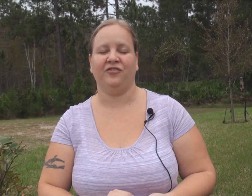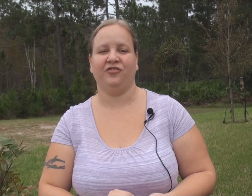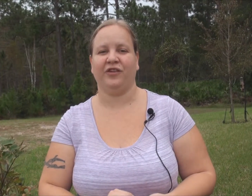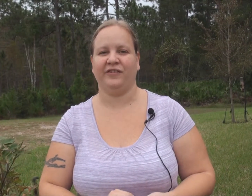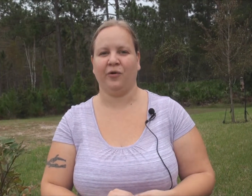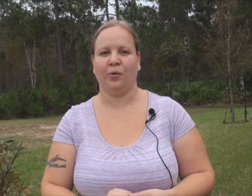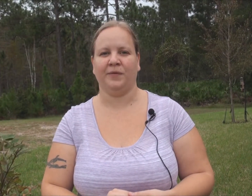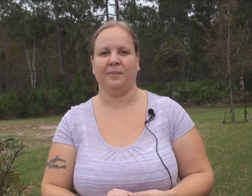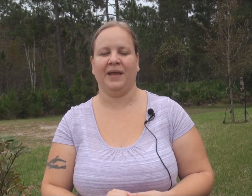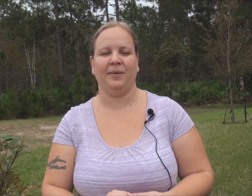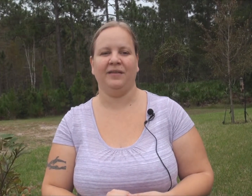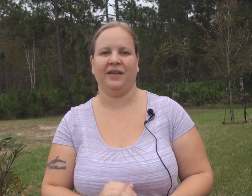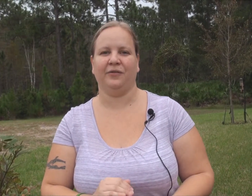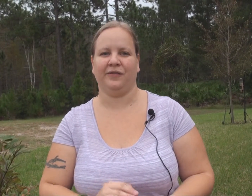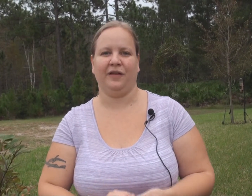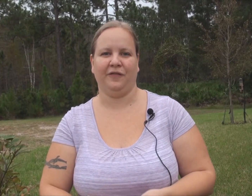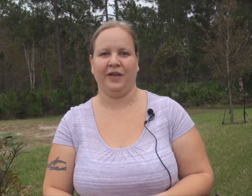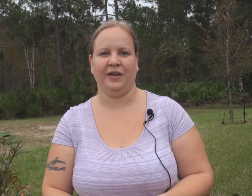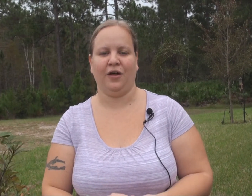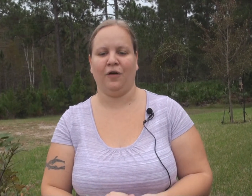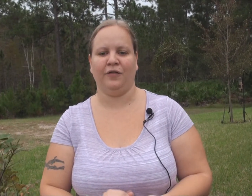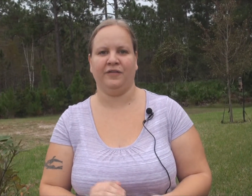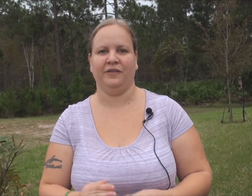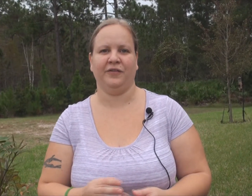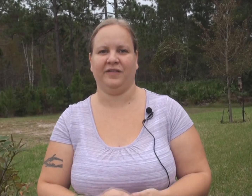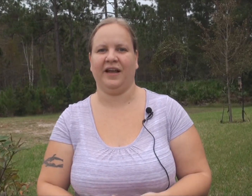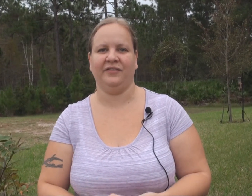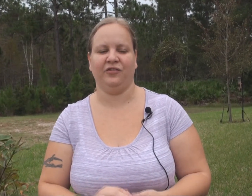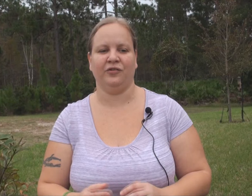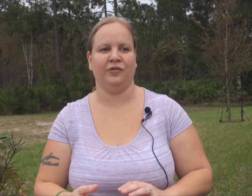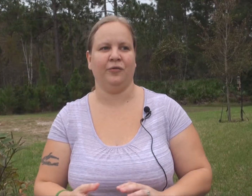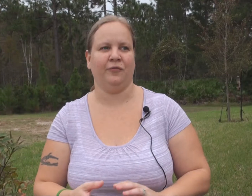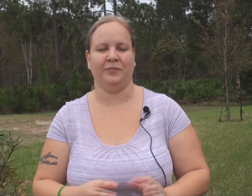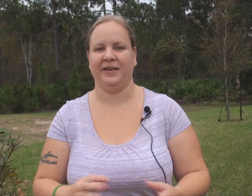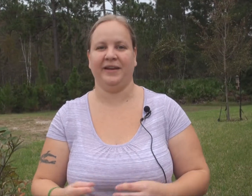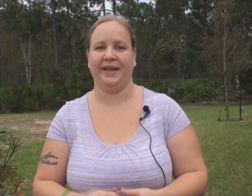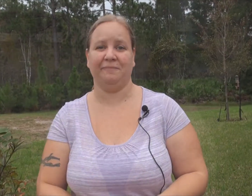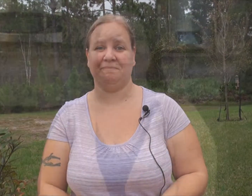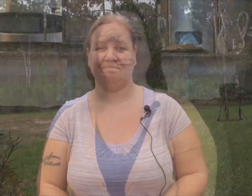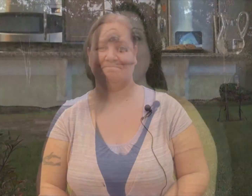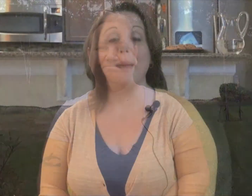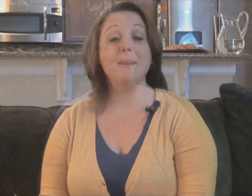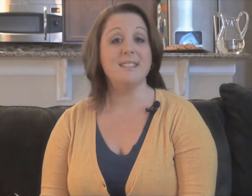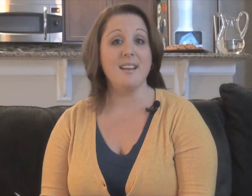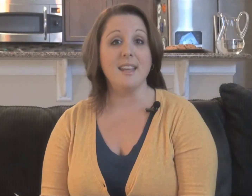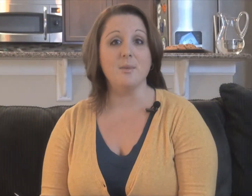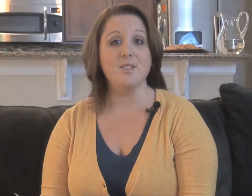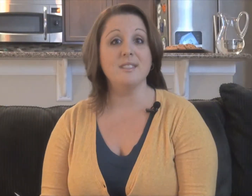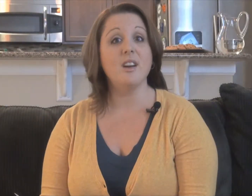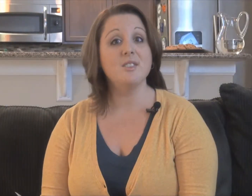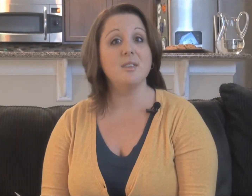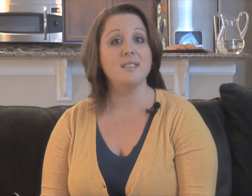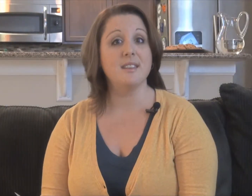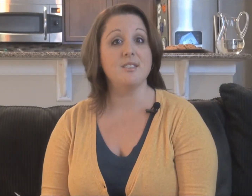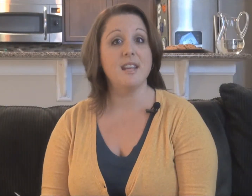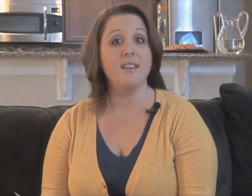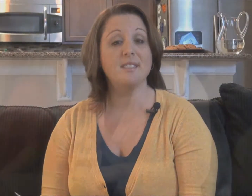she tries to incorporate the babies and yourself in all the different signs you can do from day to day. Baby sign language is also considered to have